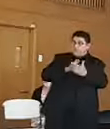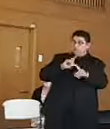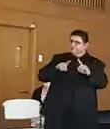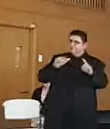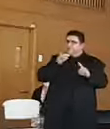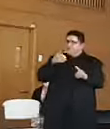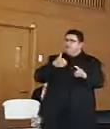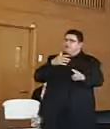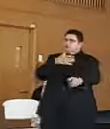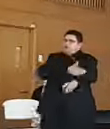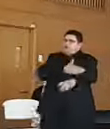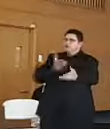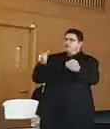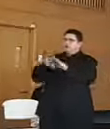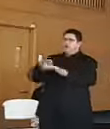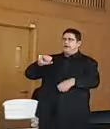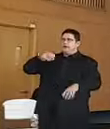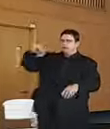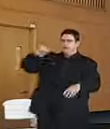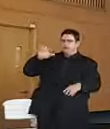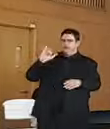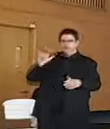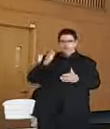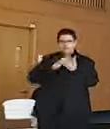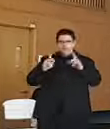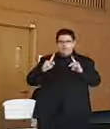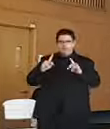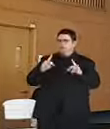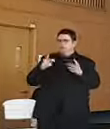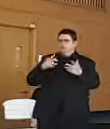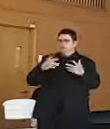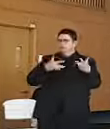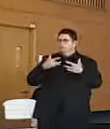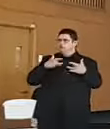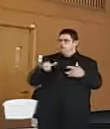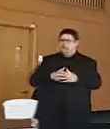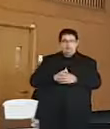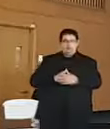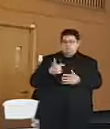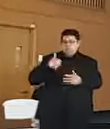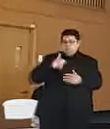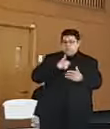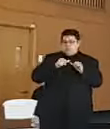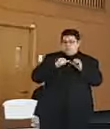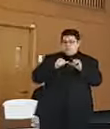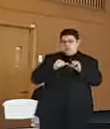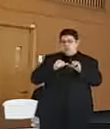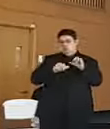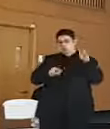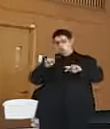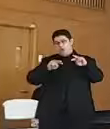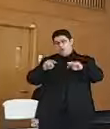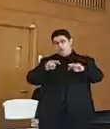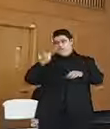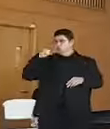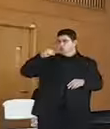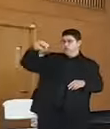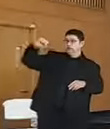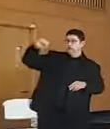That's what some people are concerned about. Well, we want to do it. We will continue to monitor the protests. We will